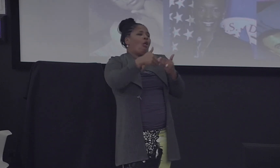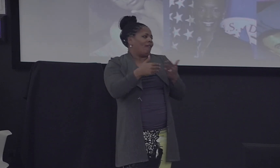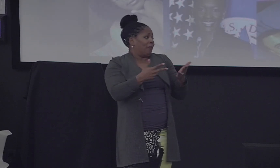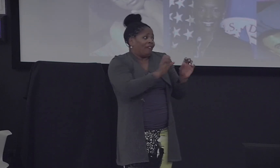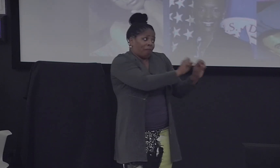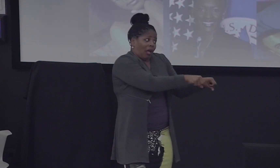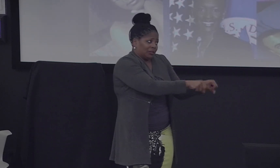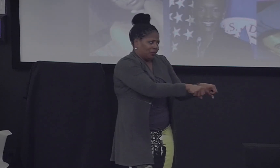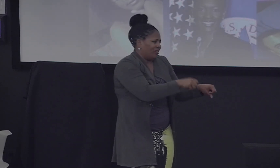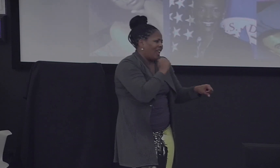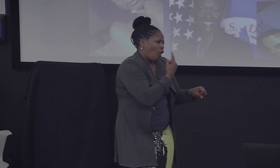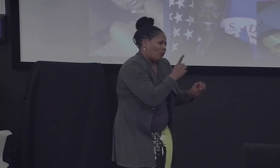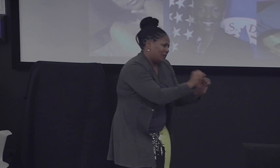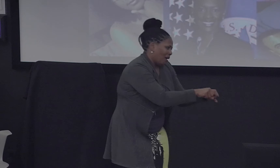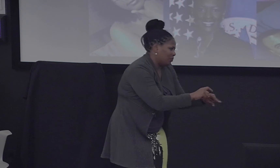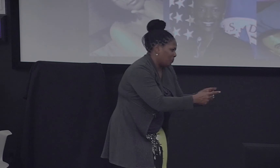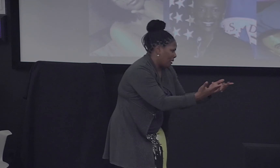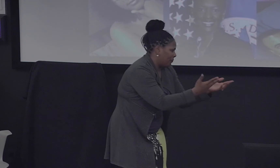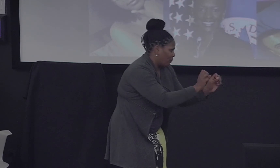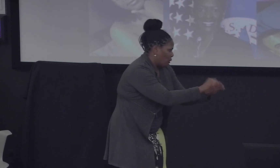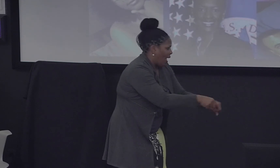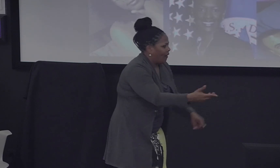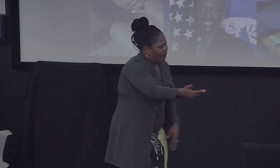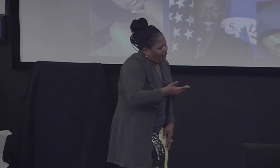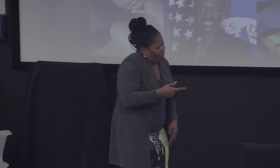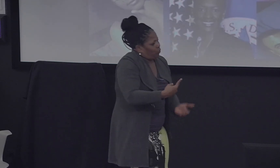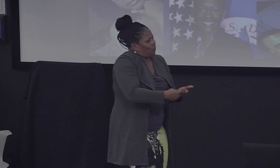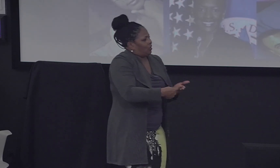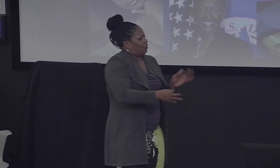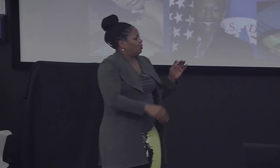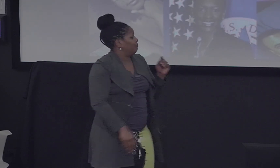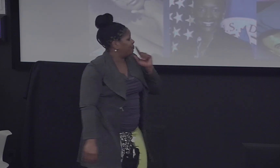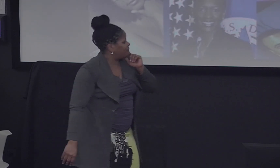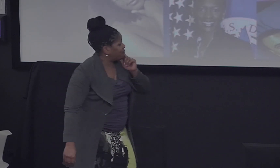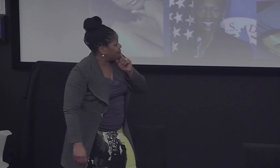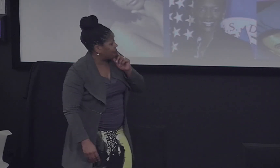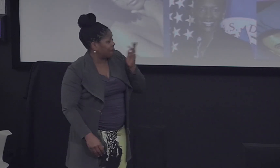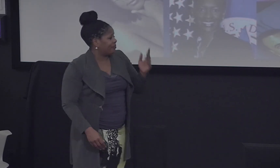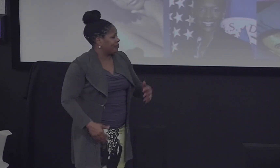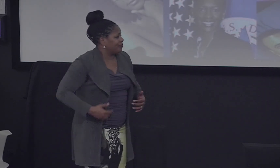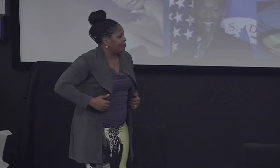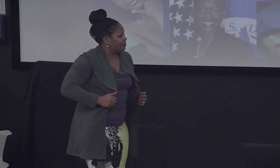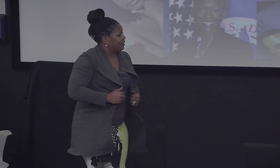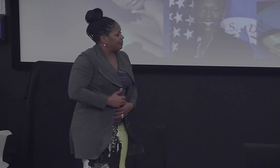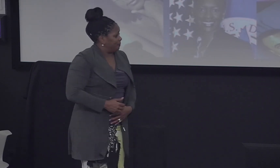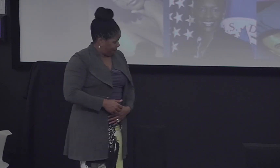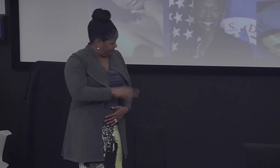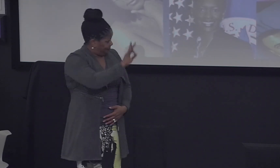the stakeholders to engage together. That's not always possible, but do that as much as you can. I think that will start.